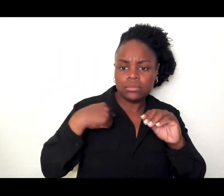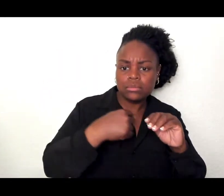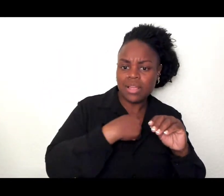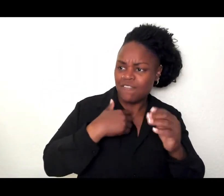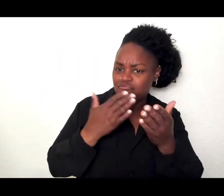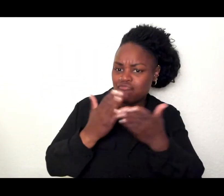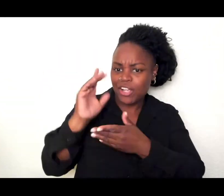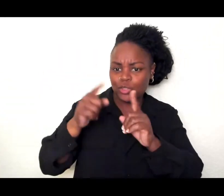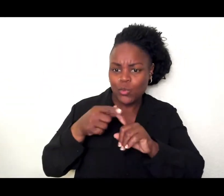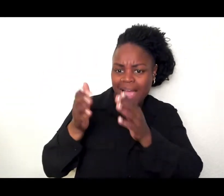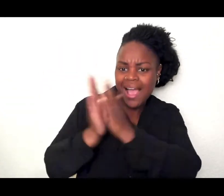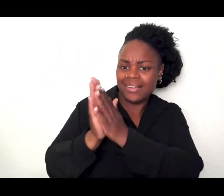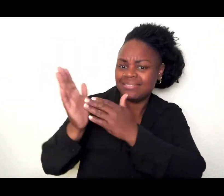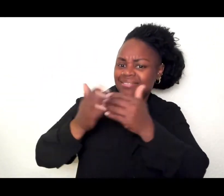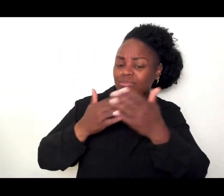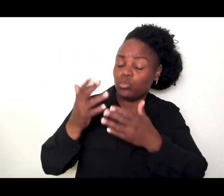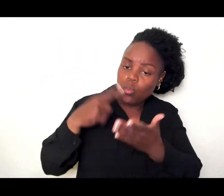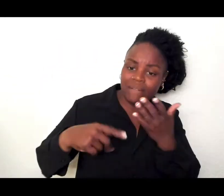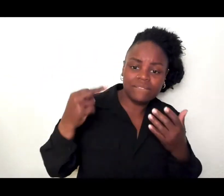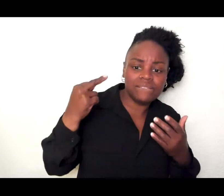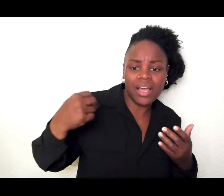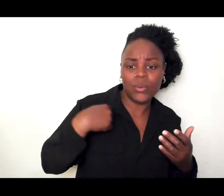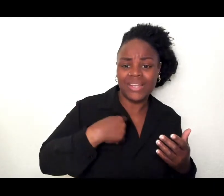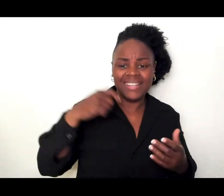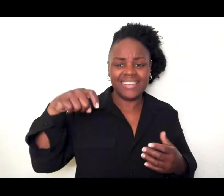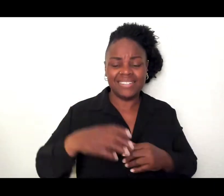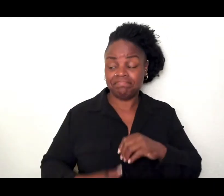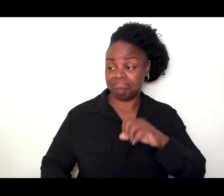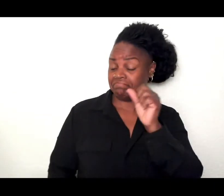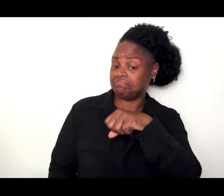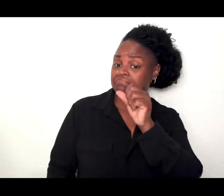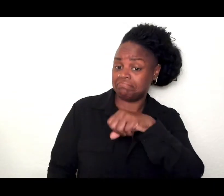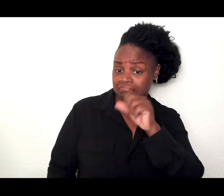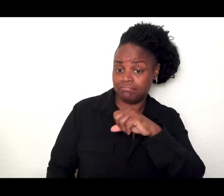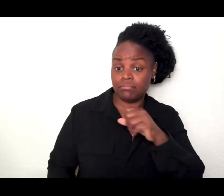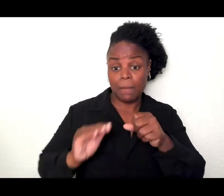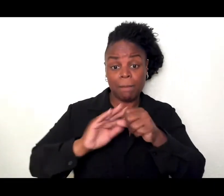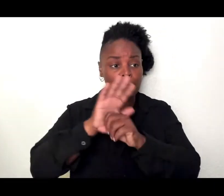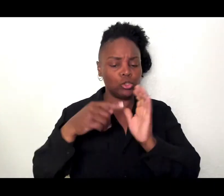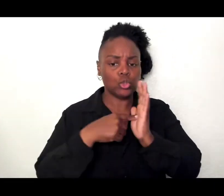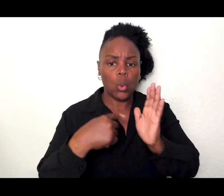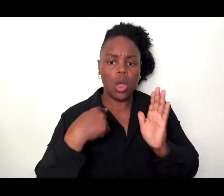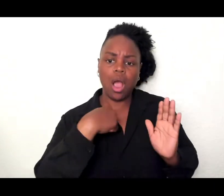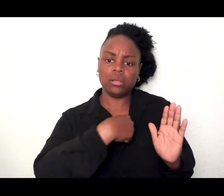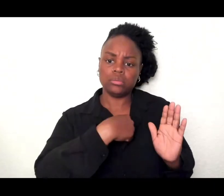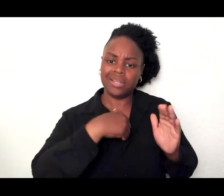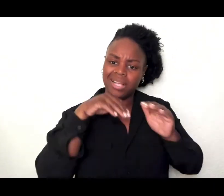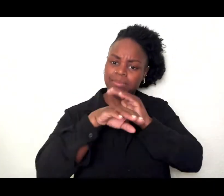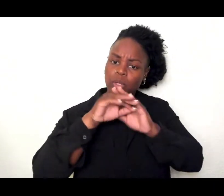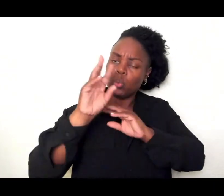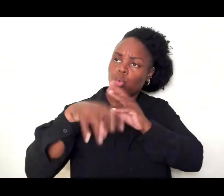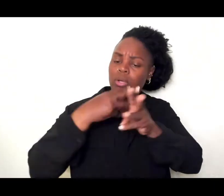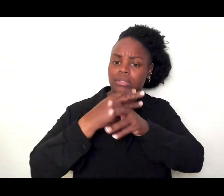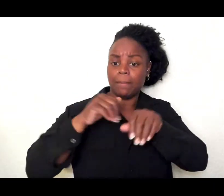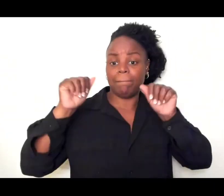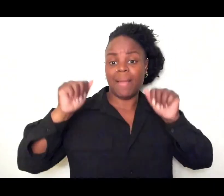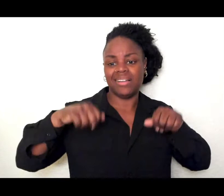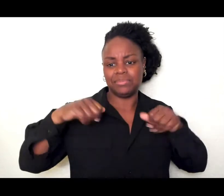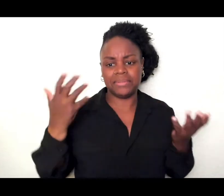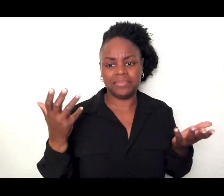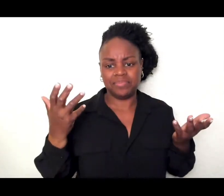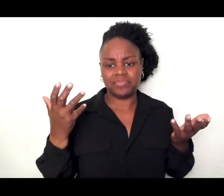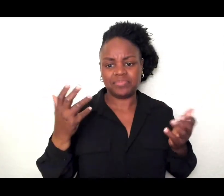us that we have the right to ask for whatever the fuck we need. Yes. The pandemic has shown us that a more accessible